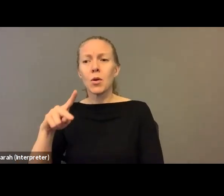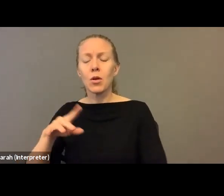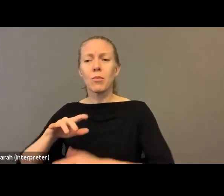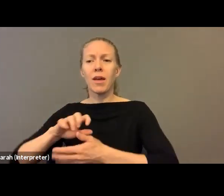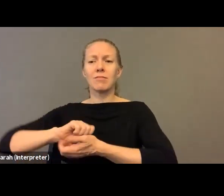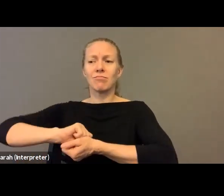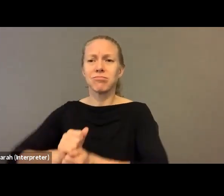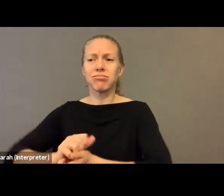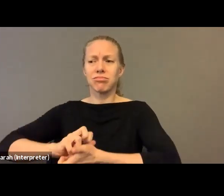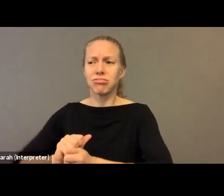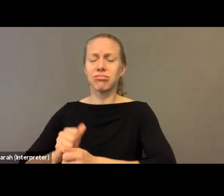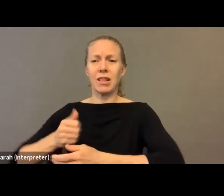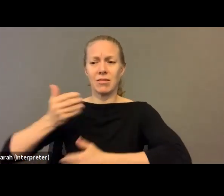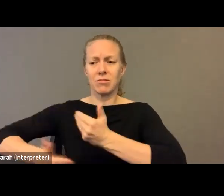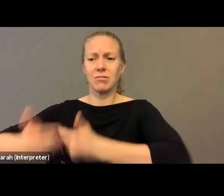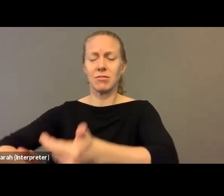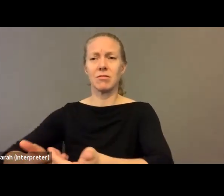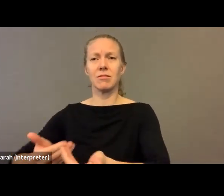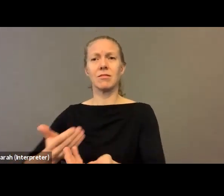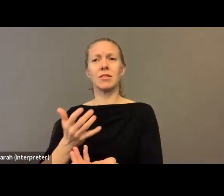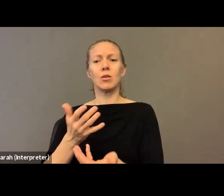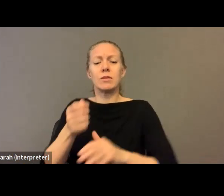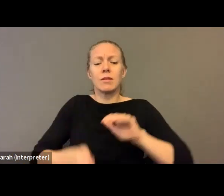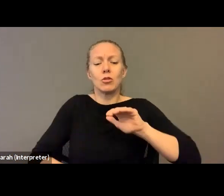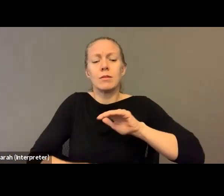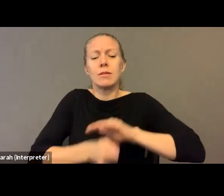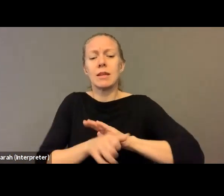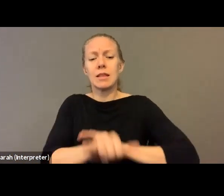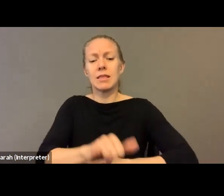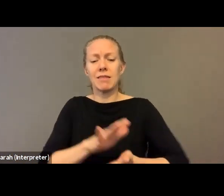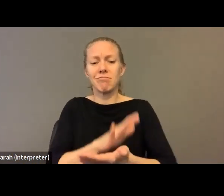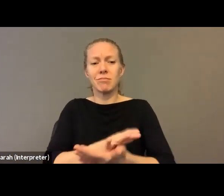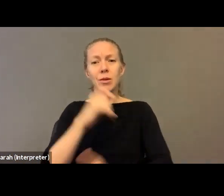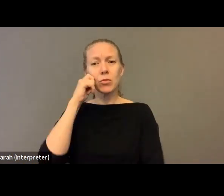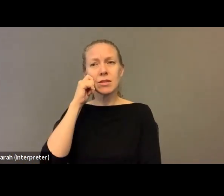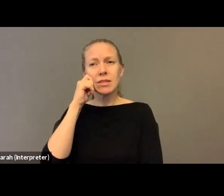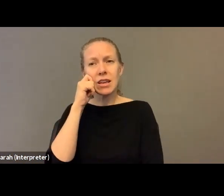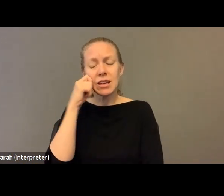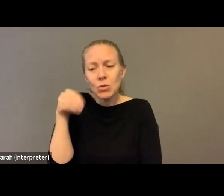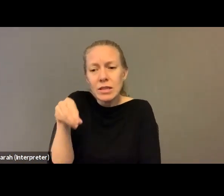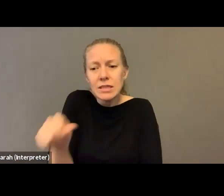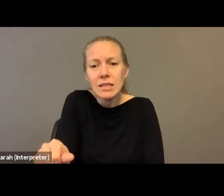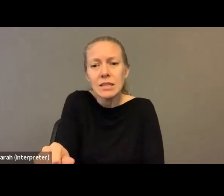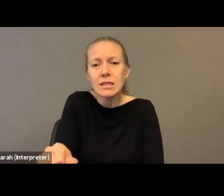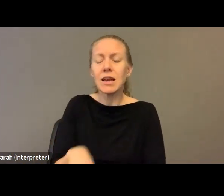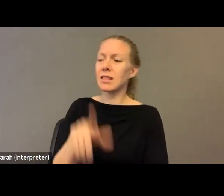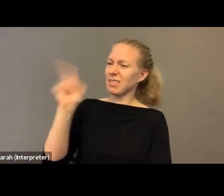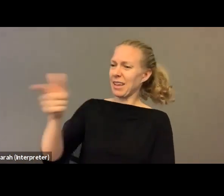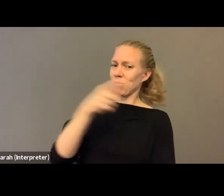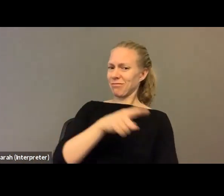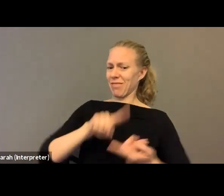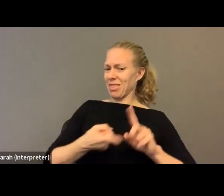skin, forget the seeds. Years later, that friend says, Mitch, you are a roach. You could